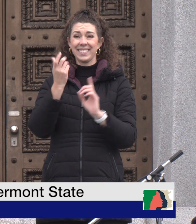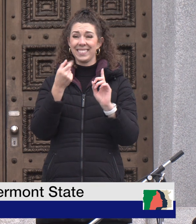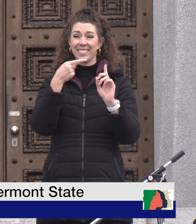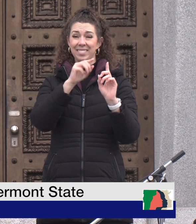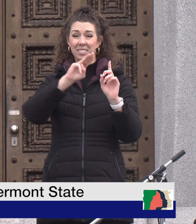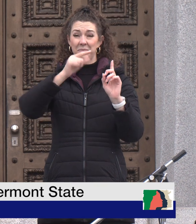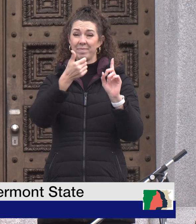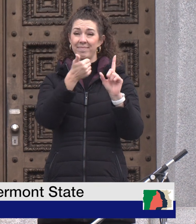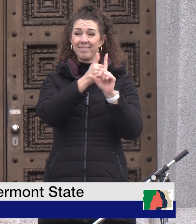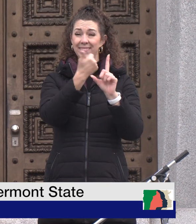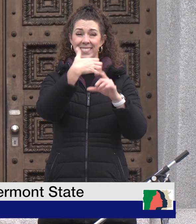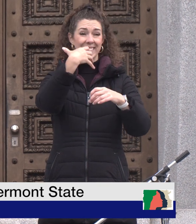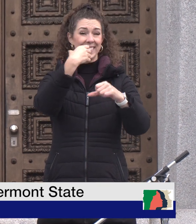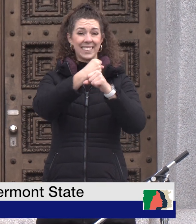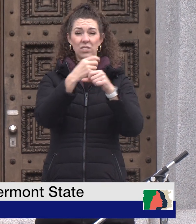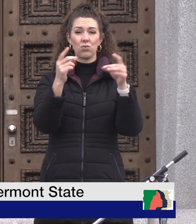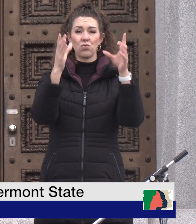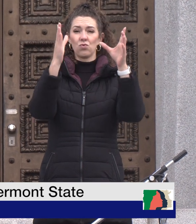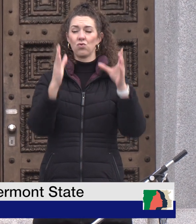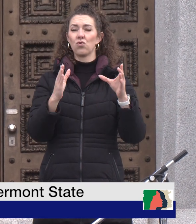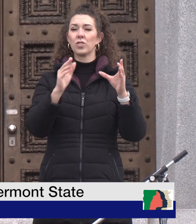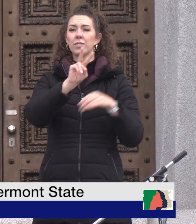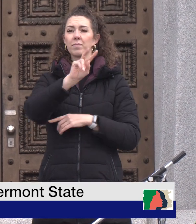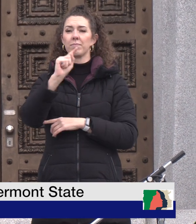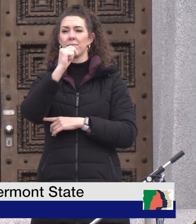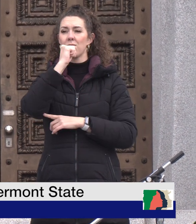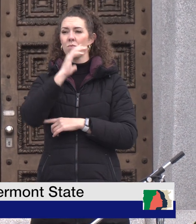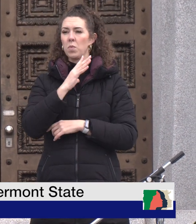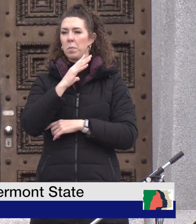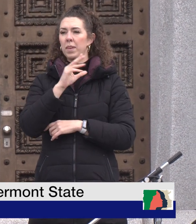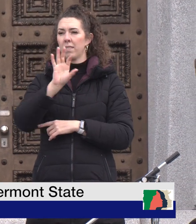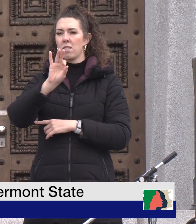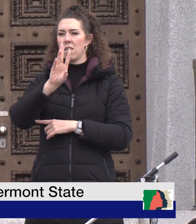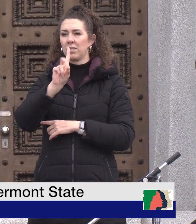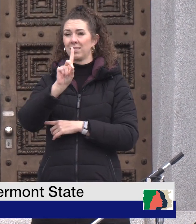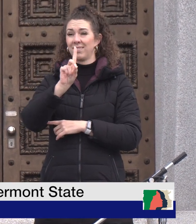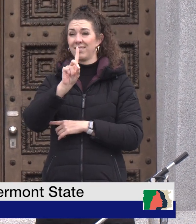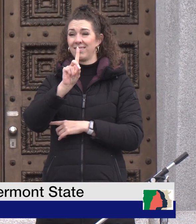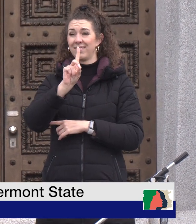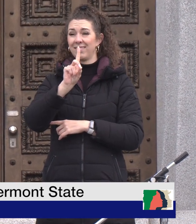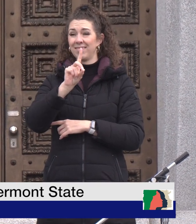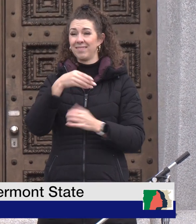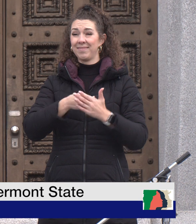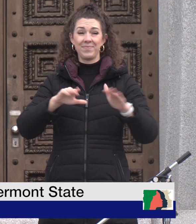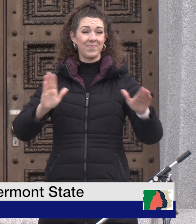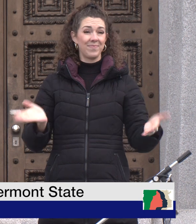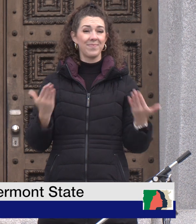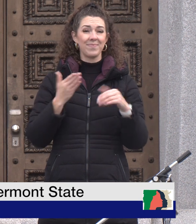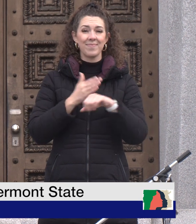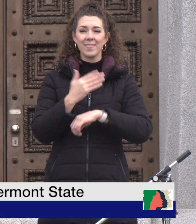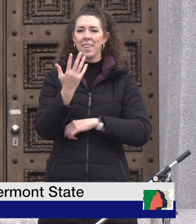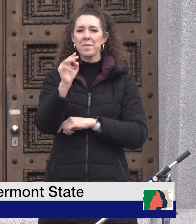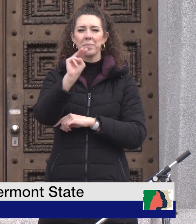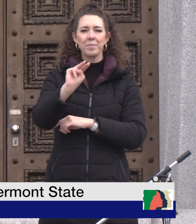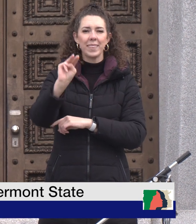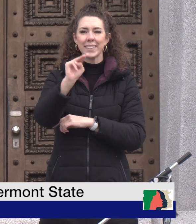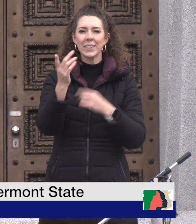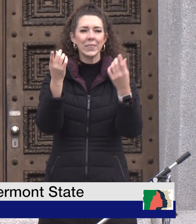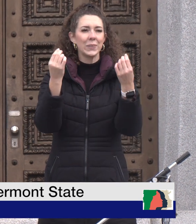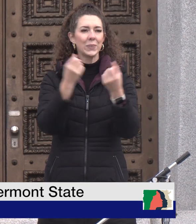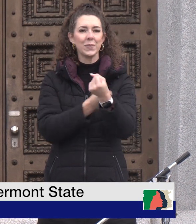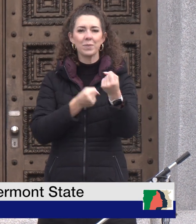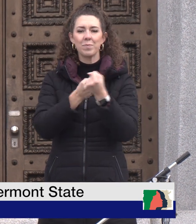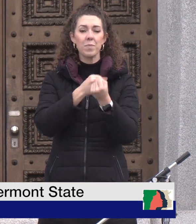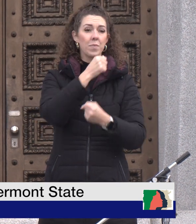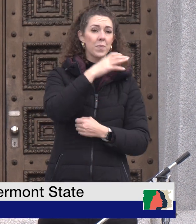the director of the Vermont Women's Fund, where she raised over $5 million to support women and girls